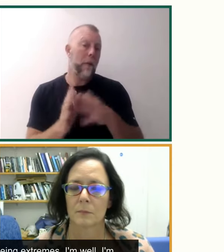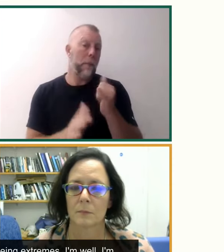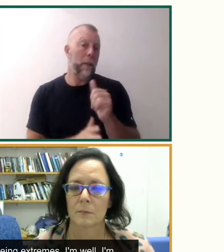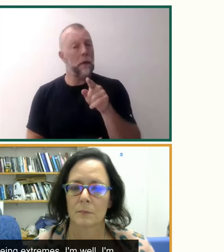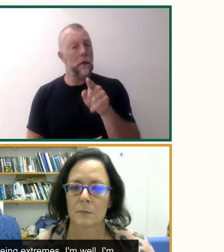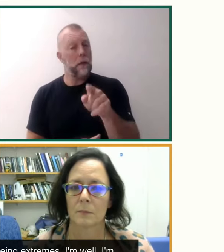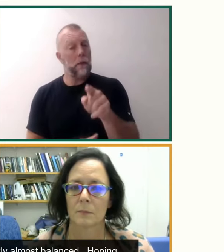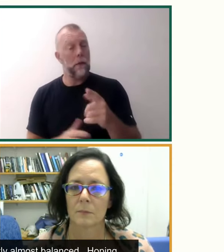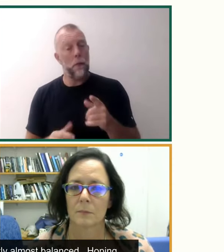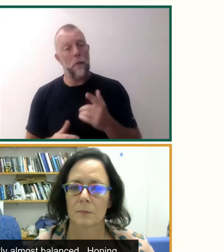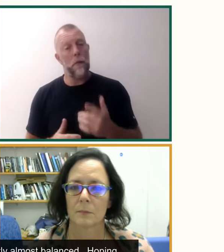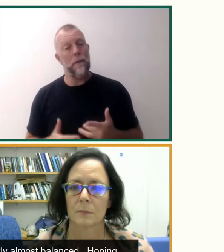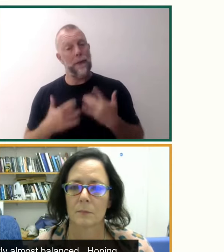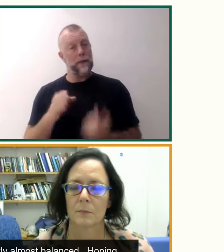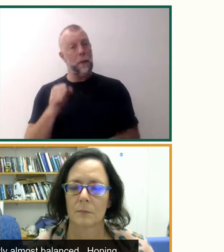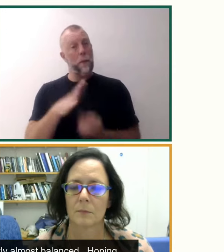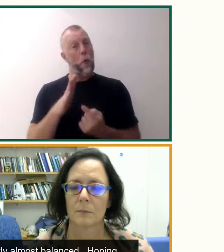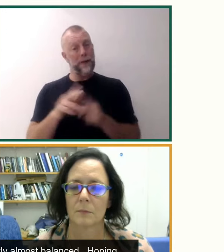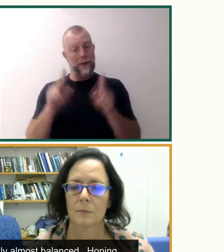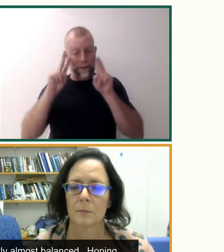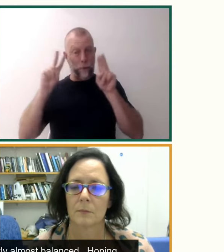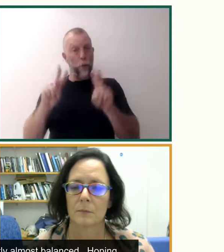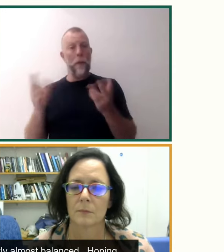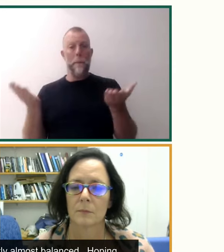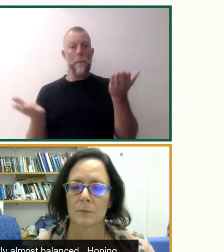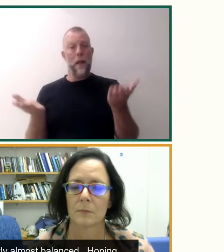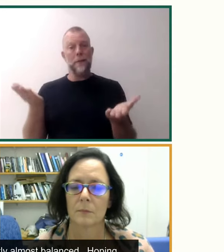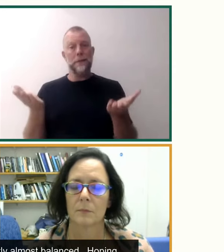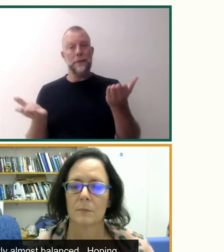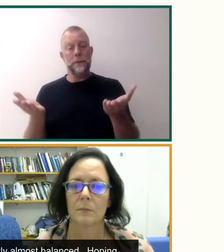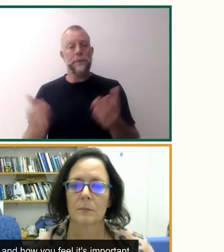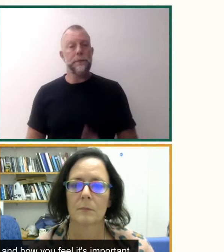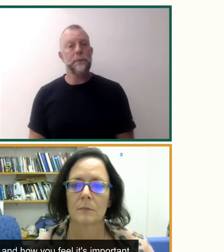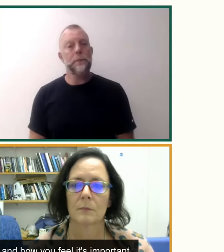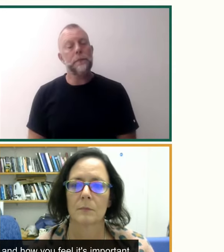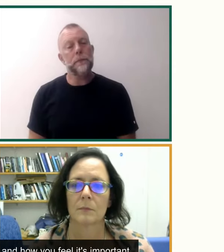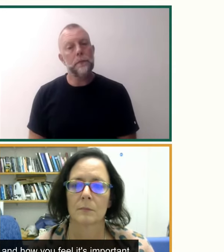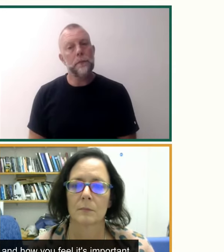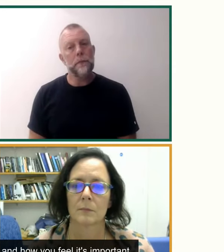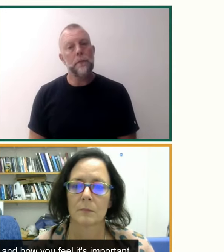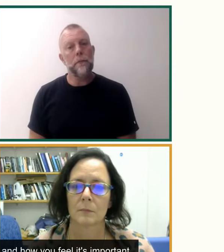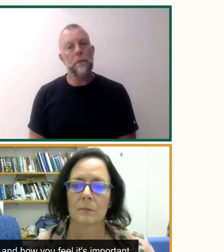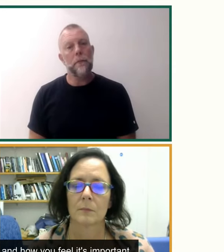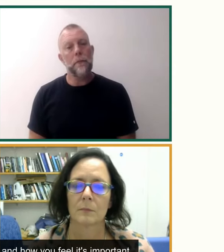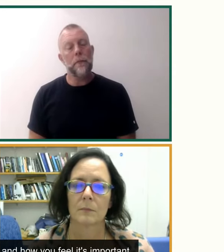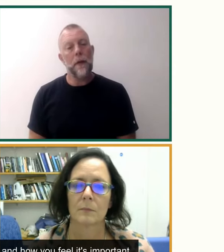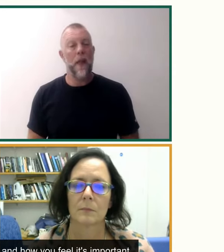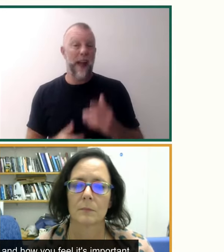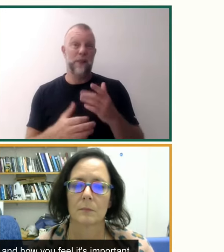feel it's important to view them in balance, and then therefore their universality to all of our lives.